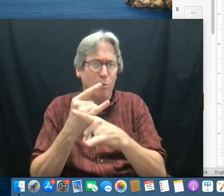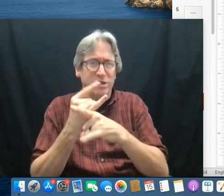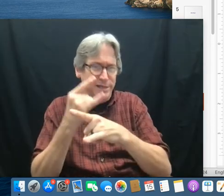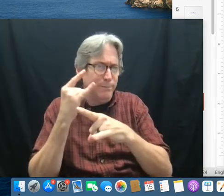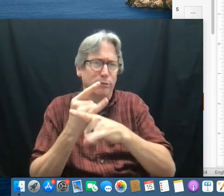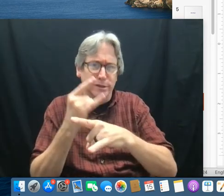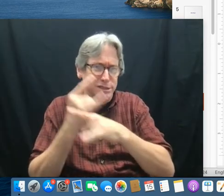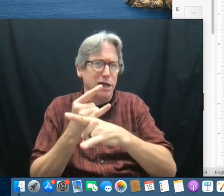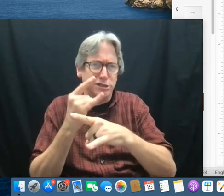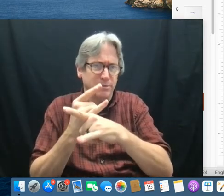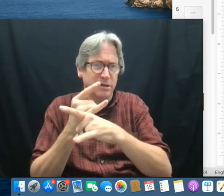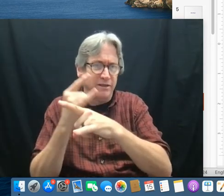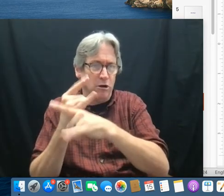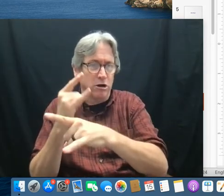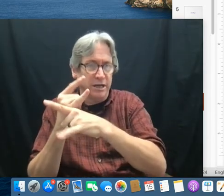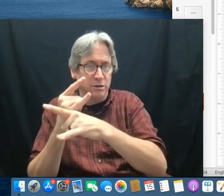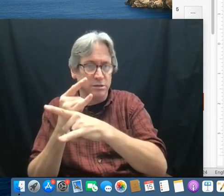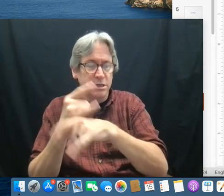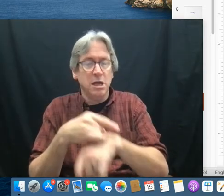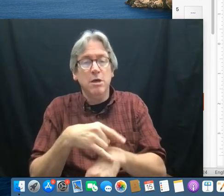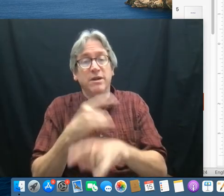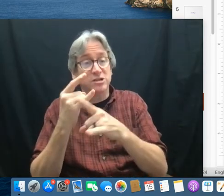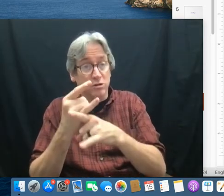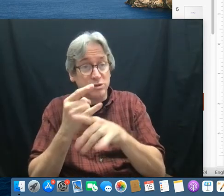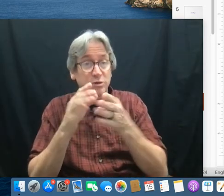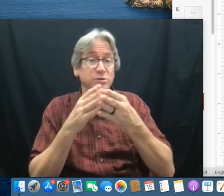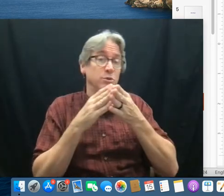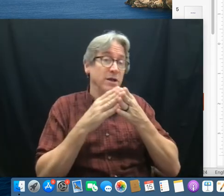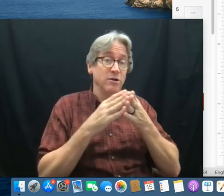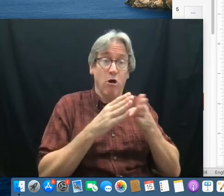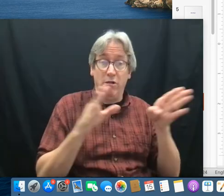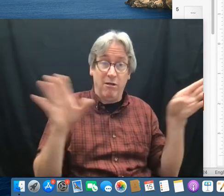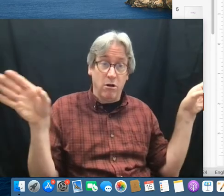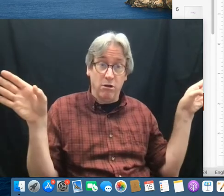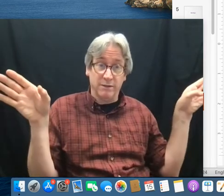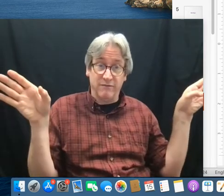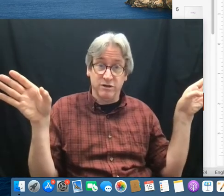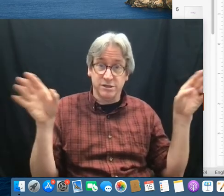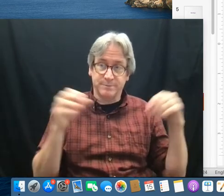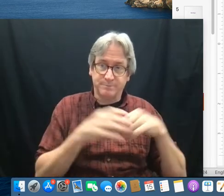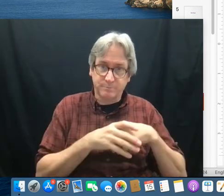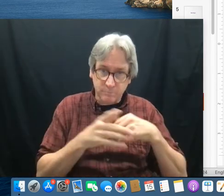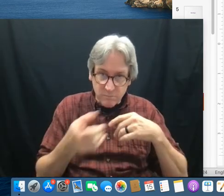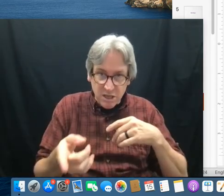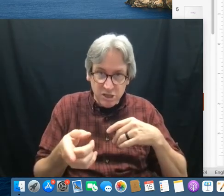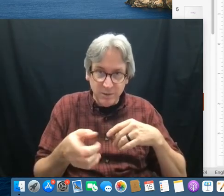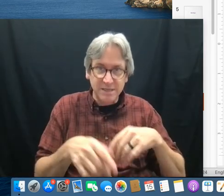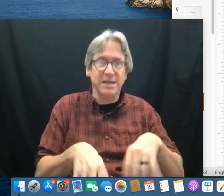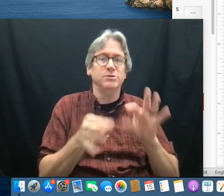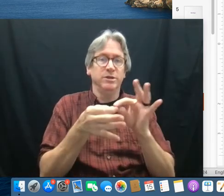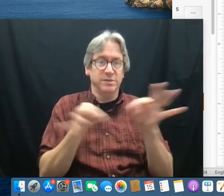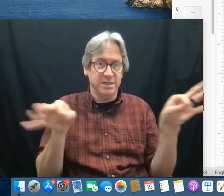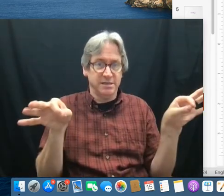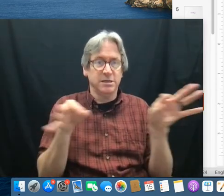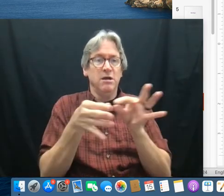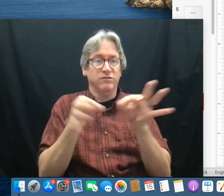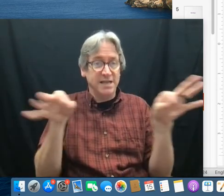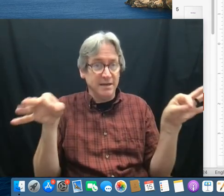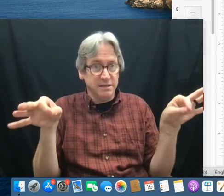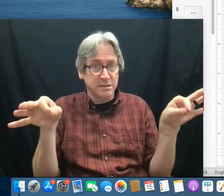sign for the general. We use this as the sign for alcohol, but it's specifically the